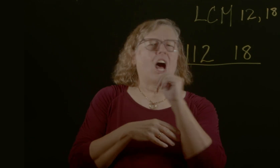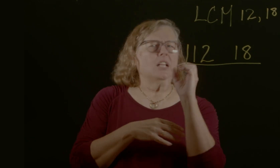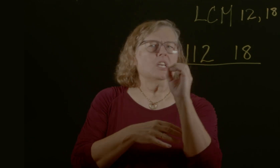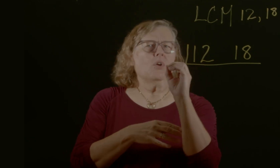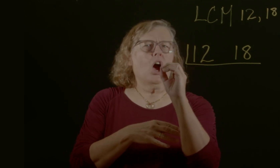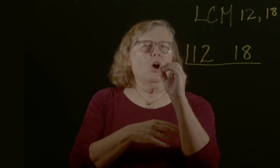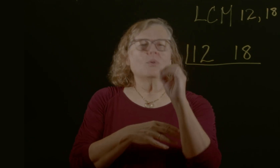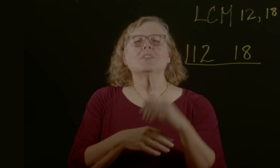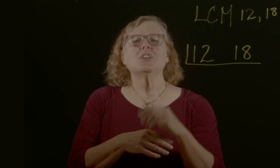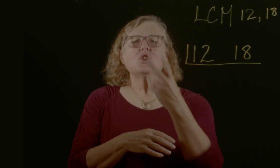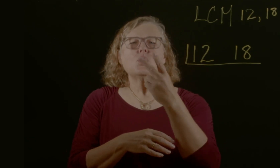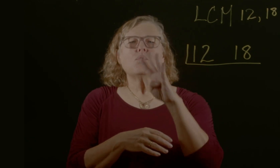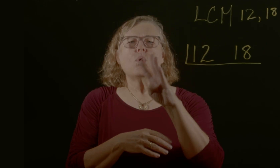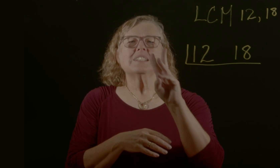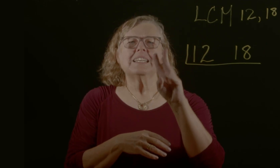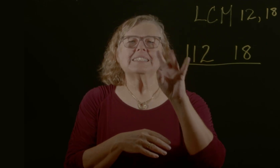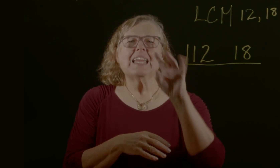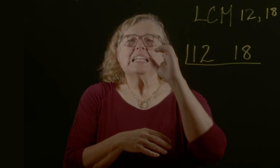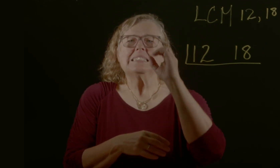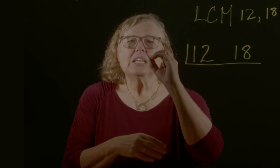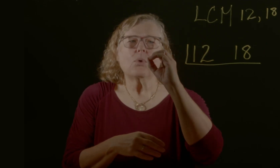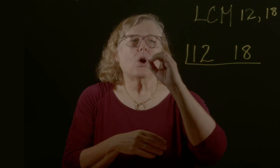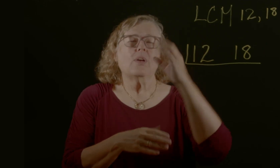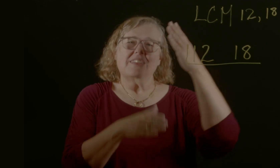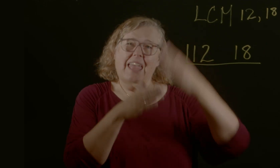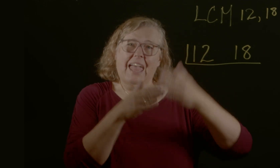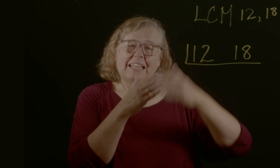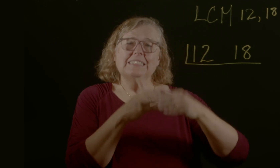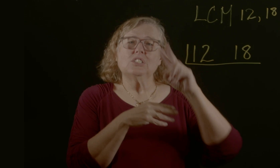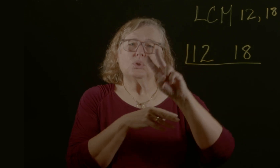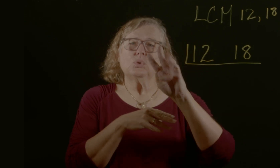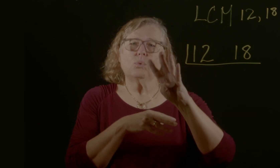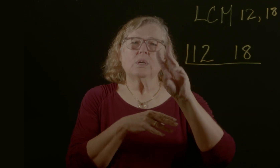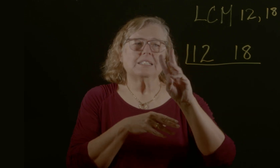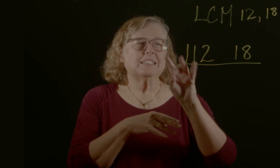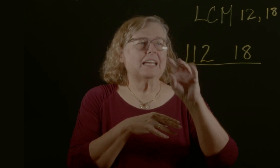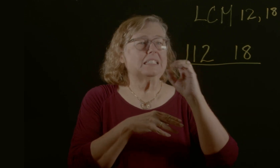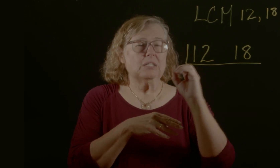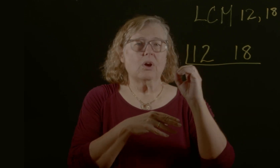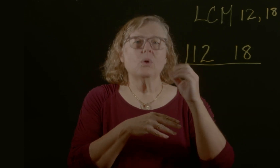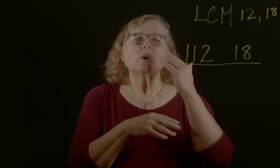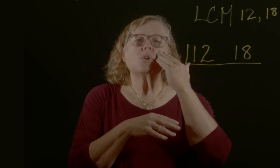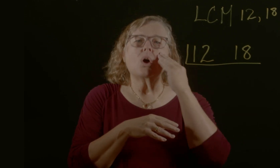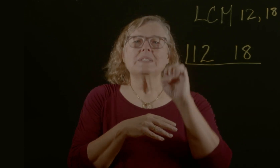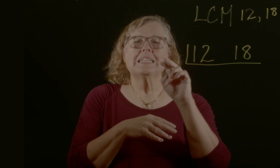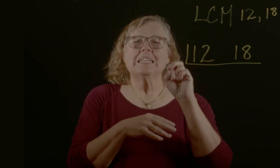Not 0. 2, 4, 6, 8, 0. If it's 2, 4, 6, 8, or 0 at the end, we know that